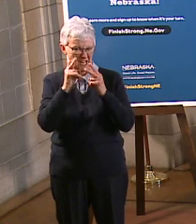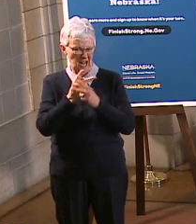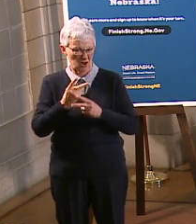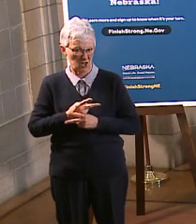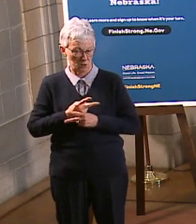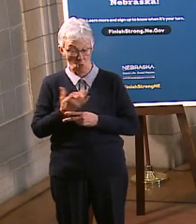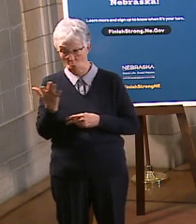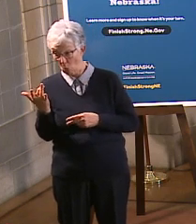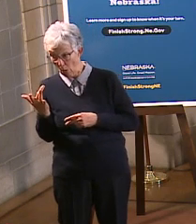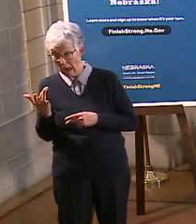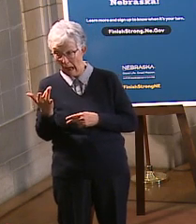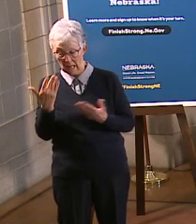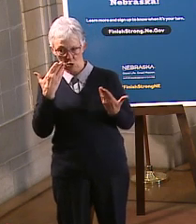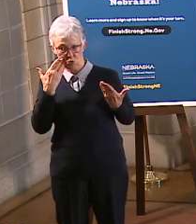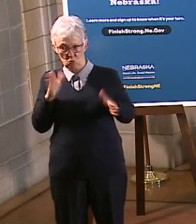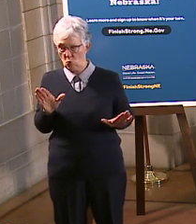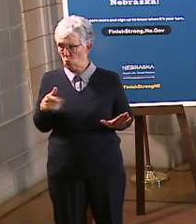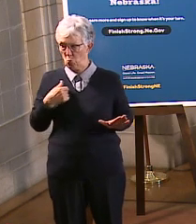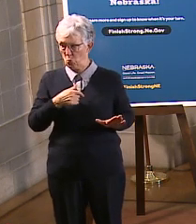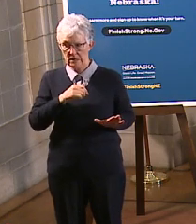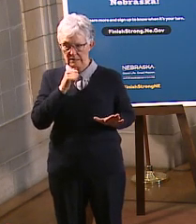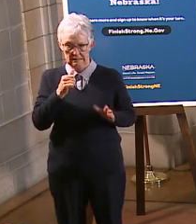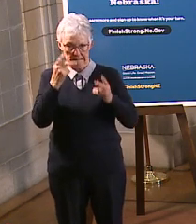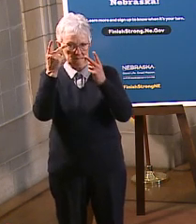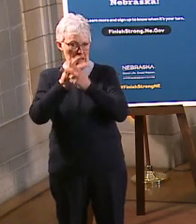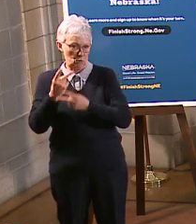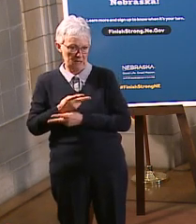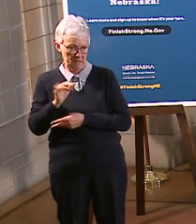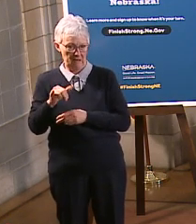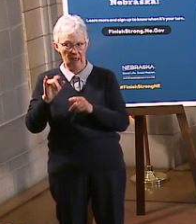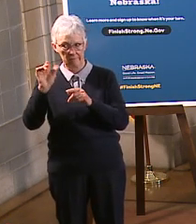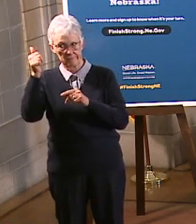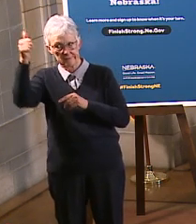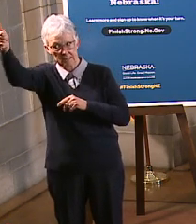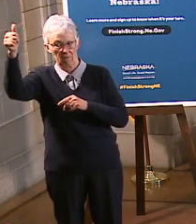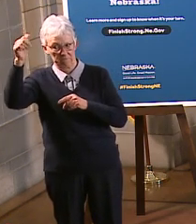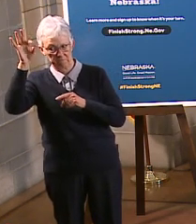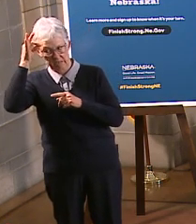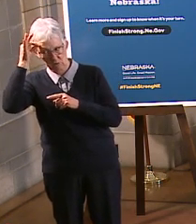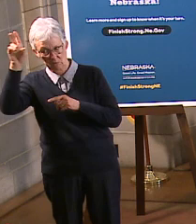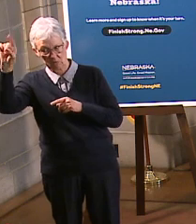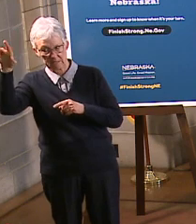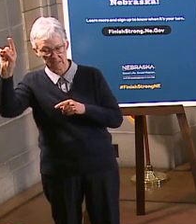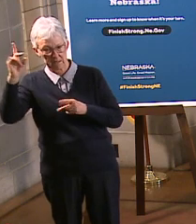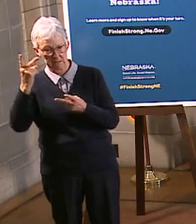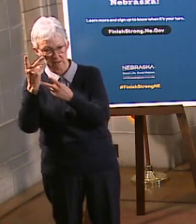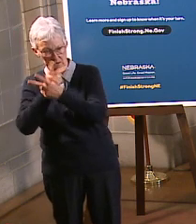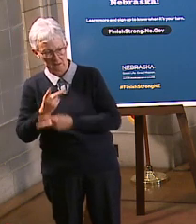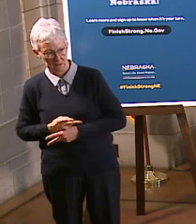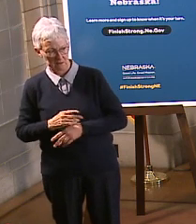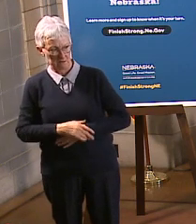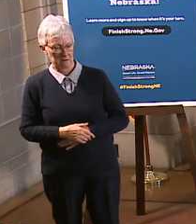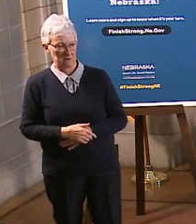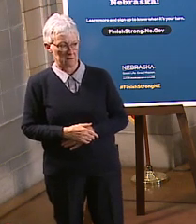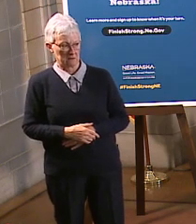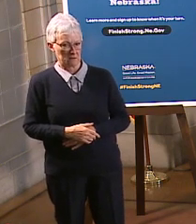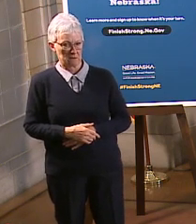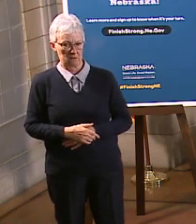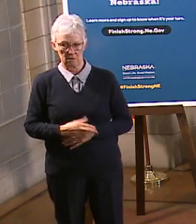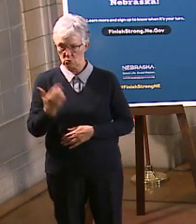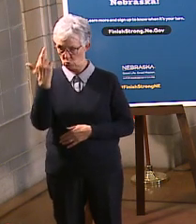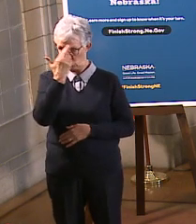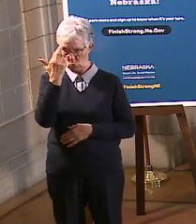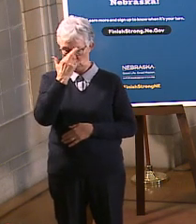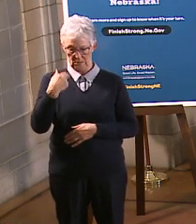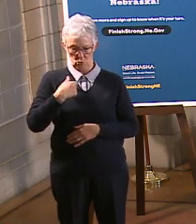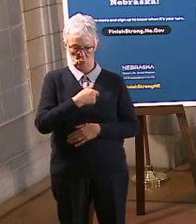why, because we didn't do those calculations. But the thing to note is that the reason we can't, through